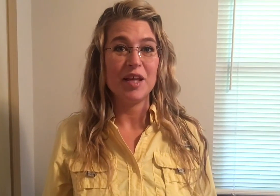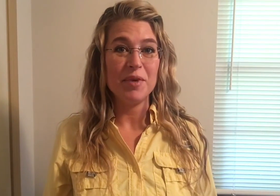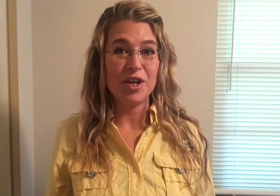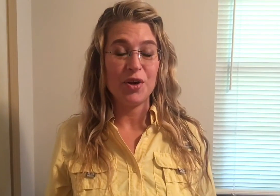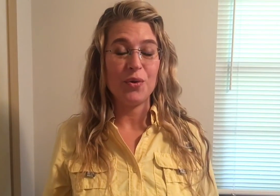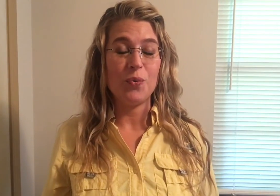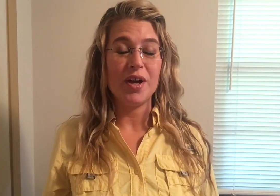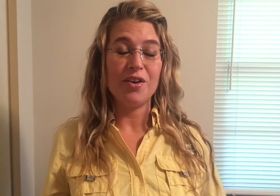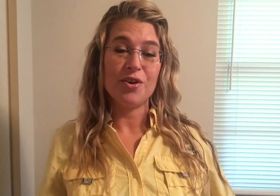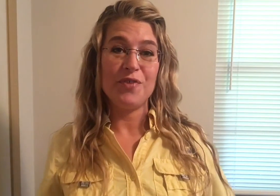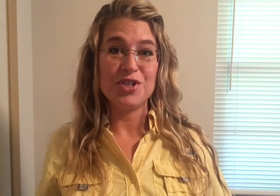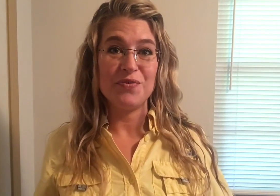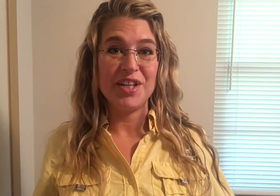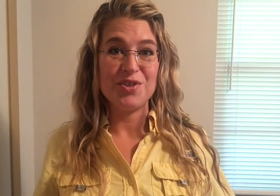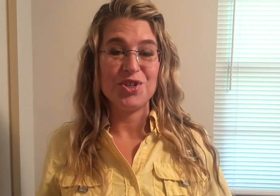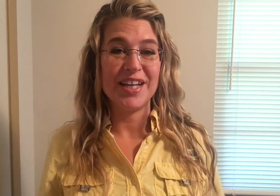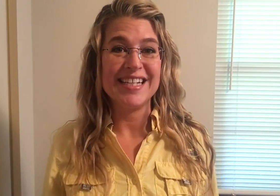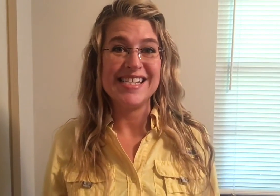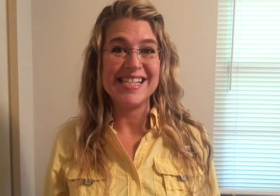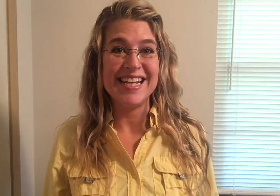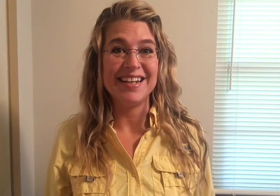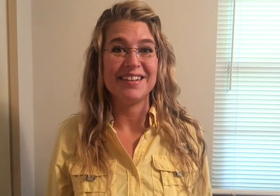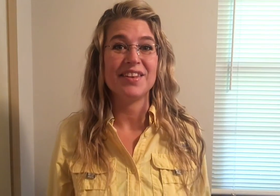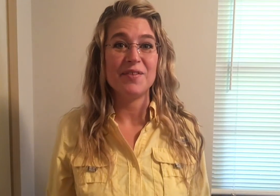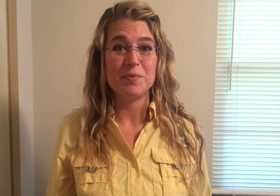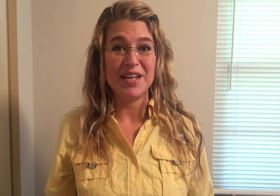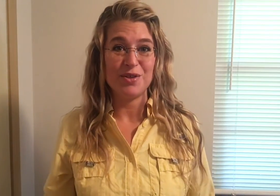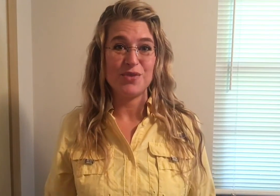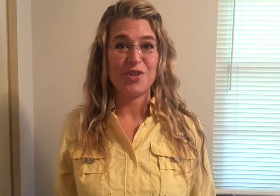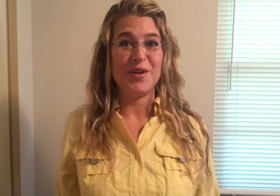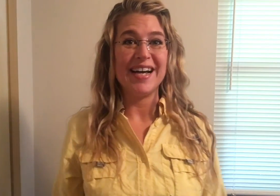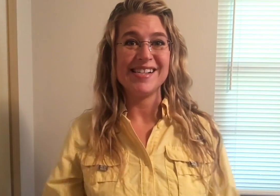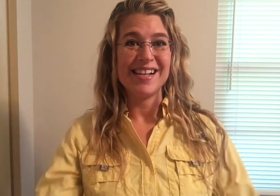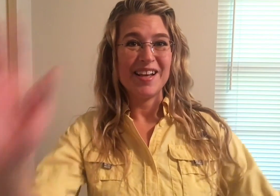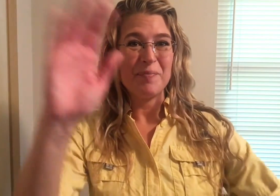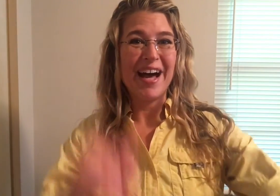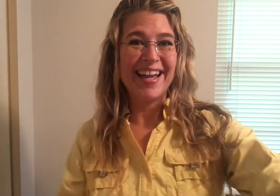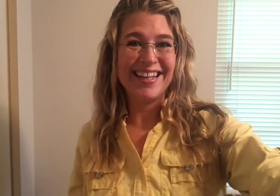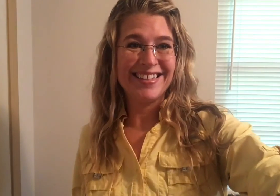and let me know what other future videos you'd like to see, and I'd love to make those for you guys. Bye.